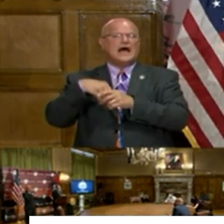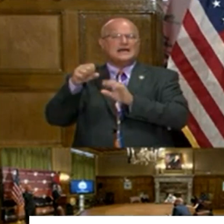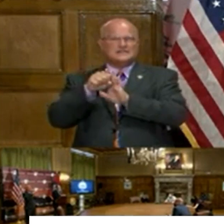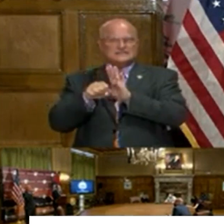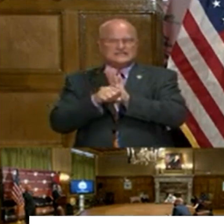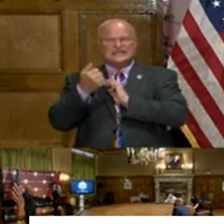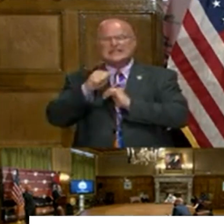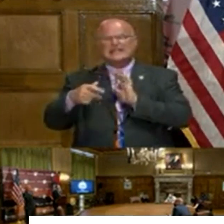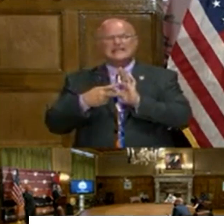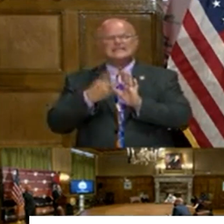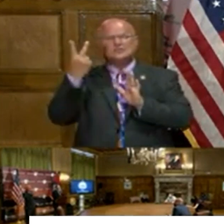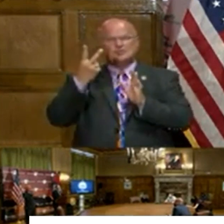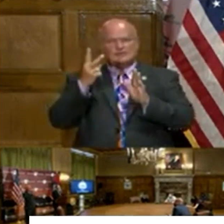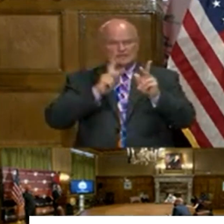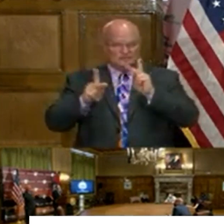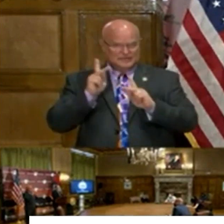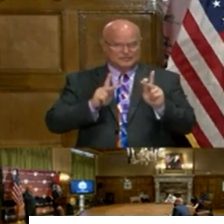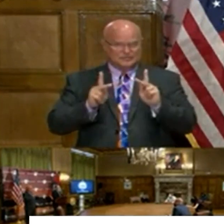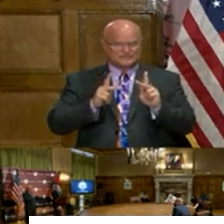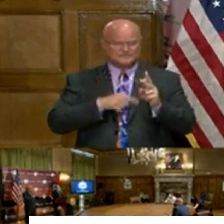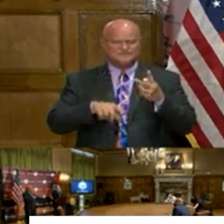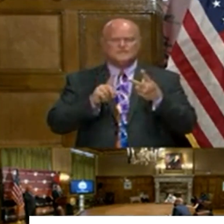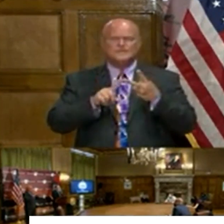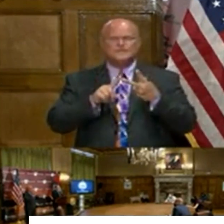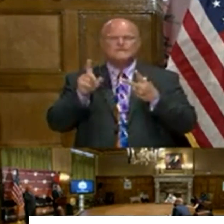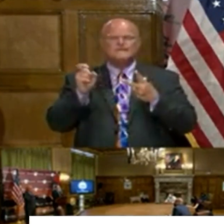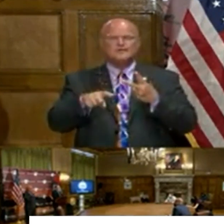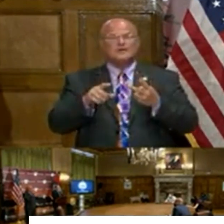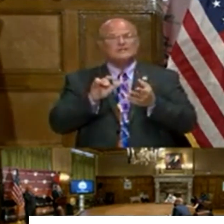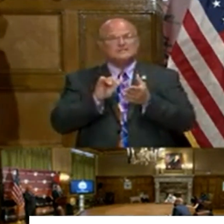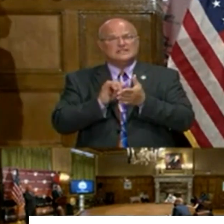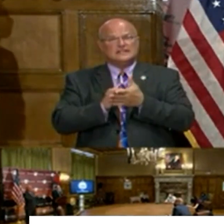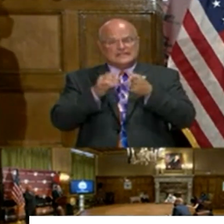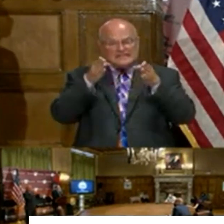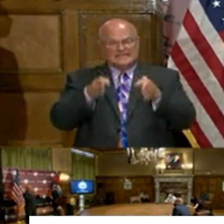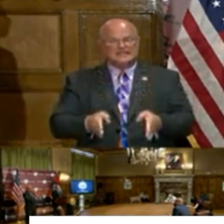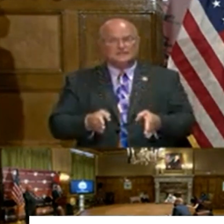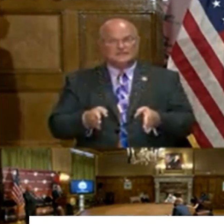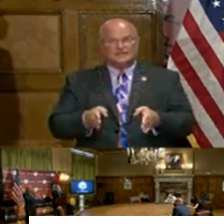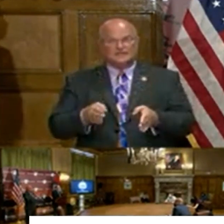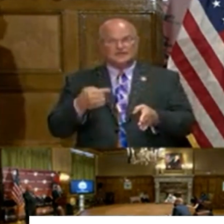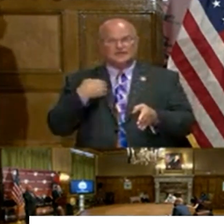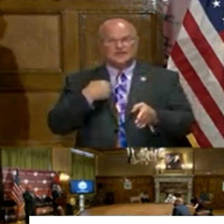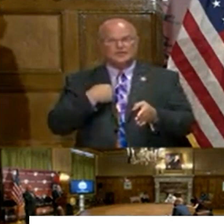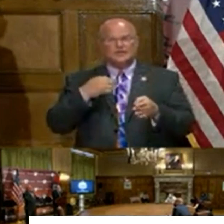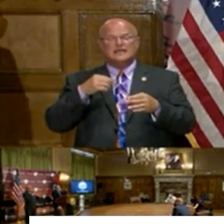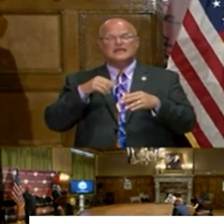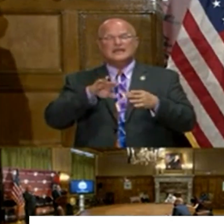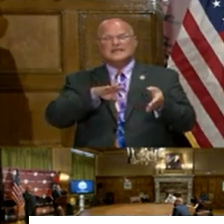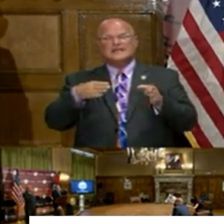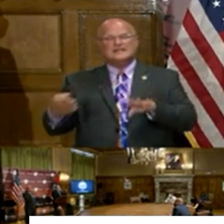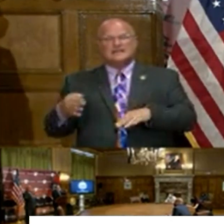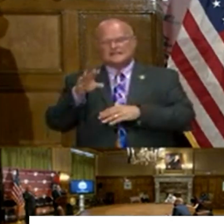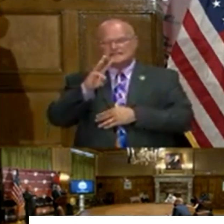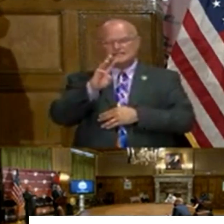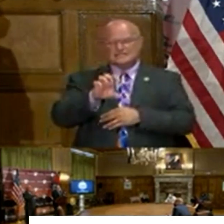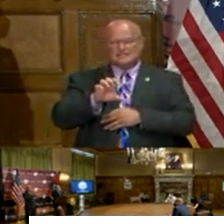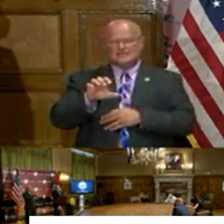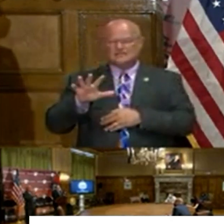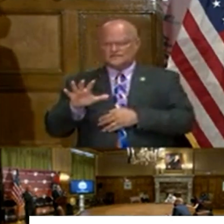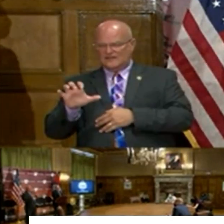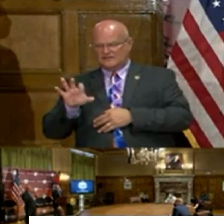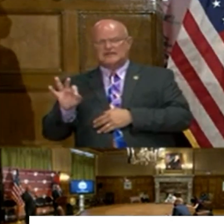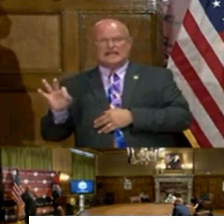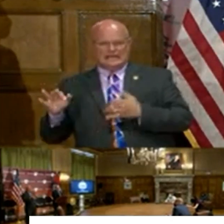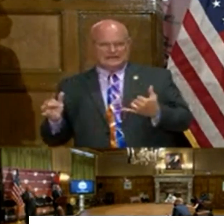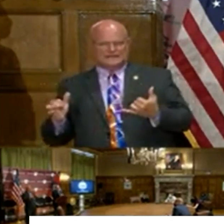any duplicates. With regard to the second question, which is the individual that we lowered the death from 600 to